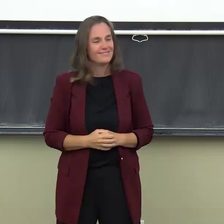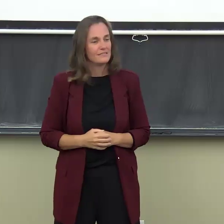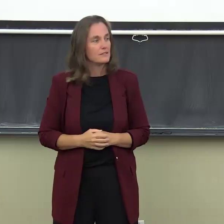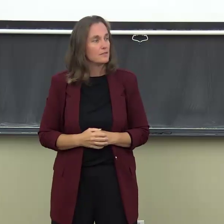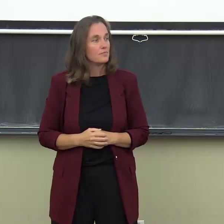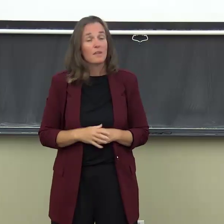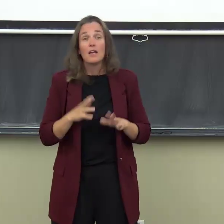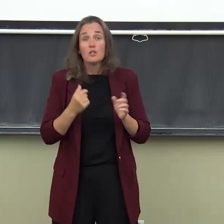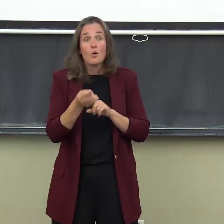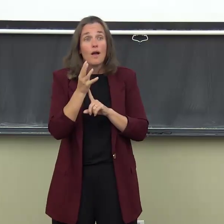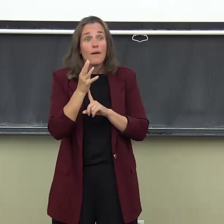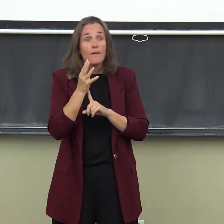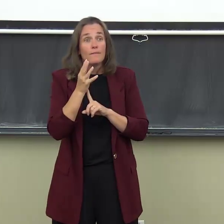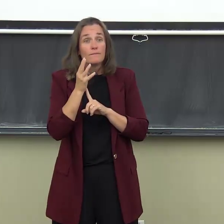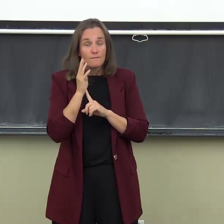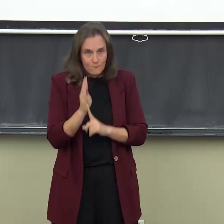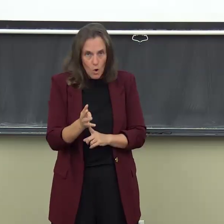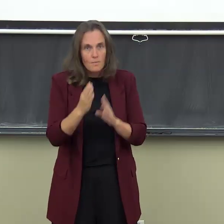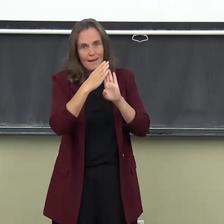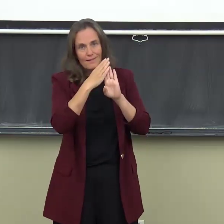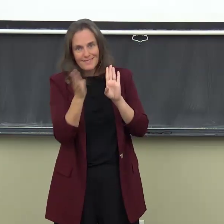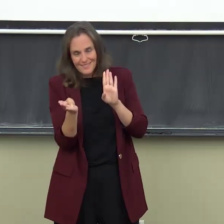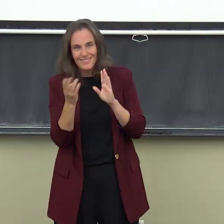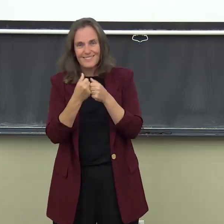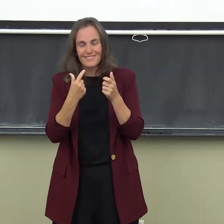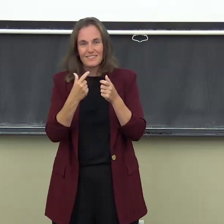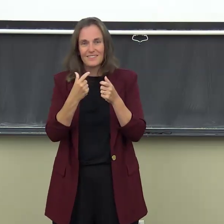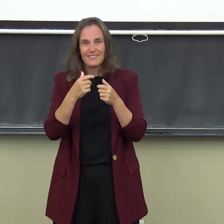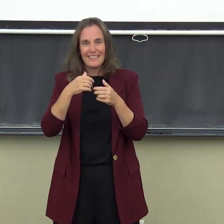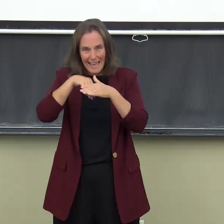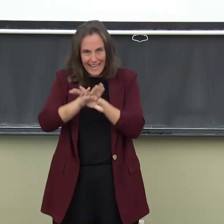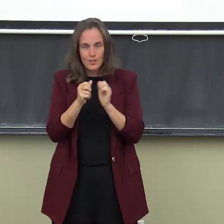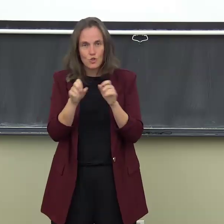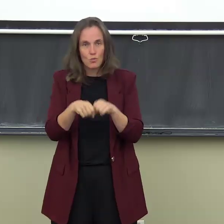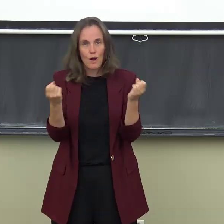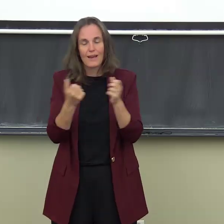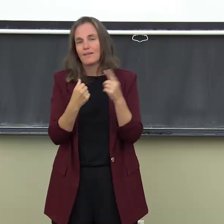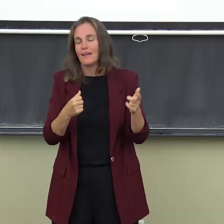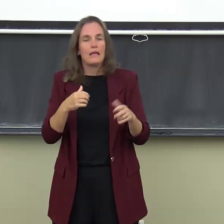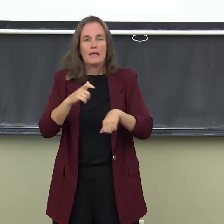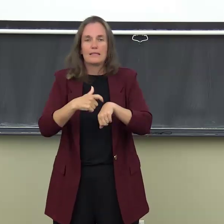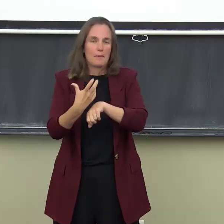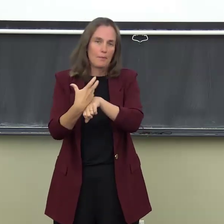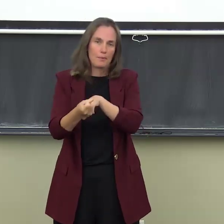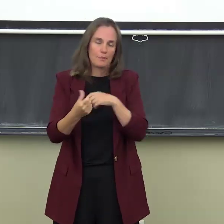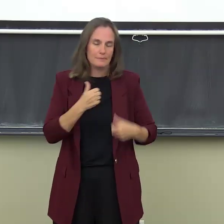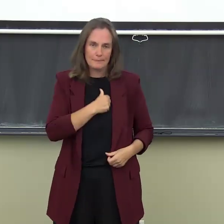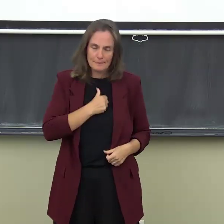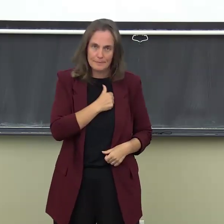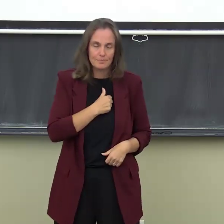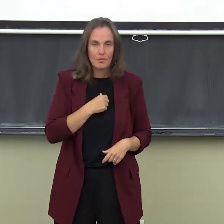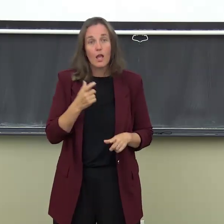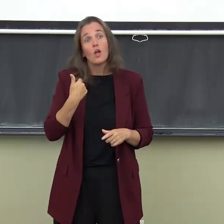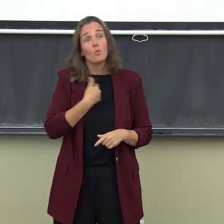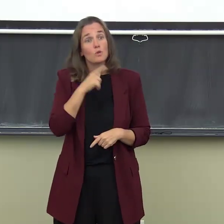we're 4 minutes out into our break already. Sorry about this. The timing slipped from me. We're supposed to